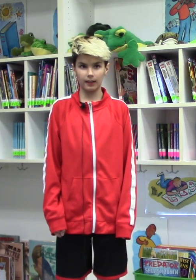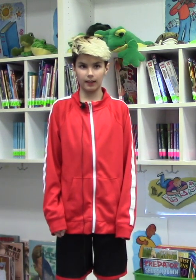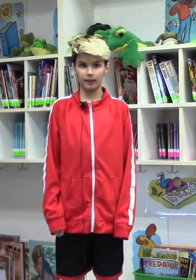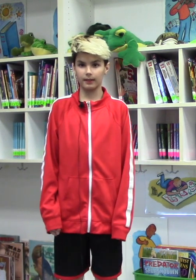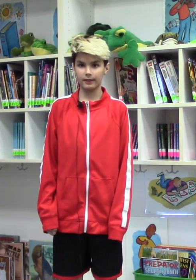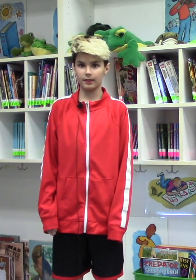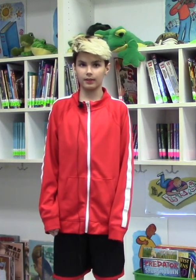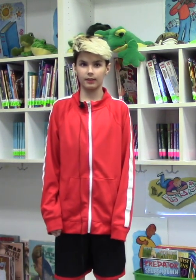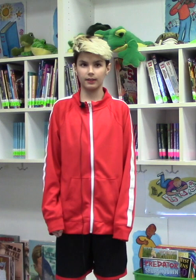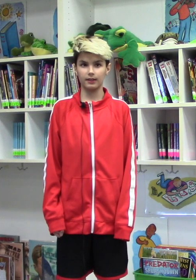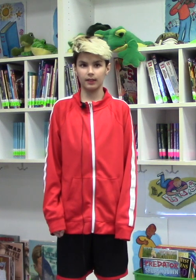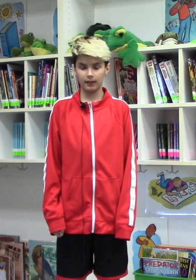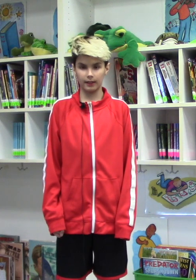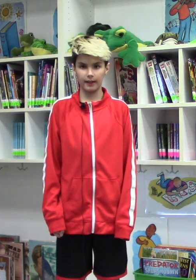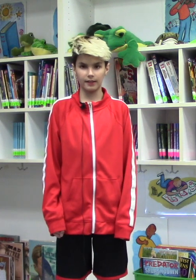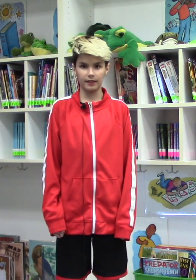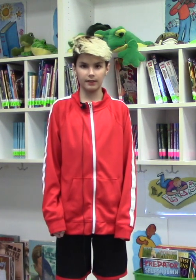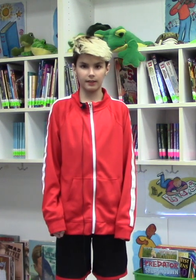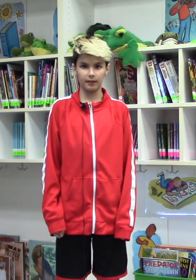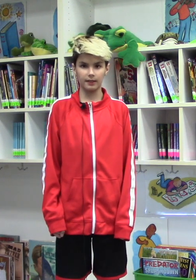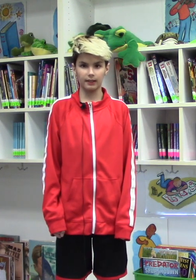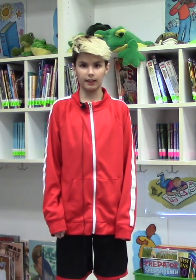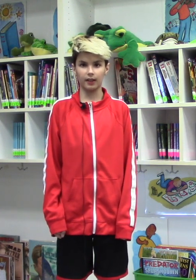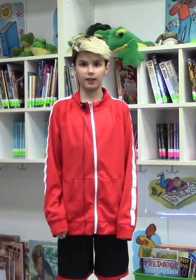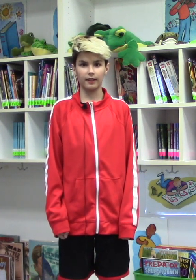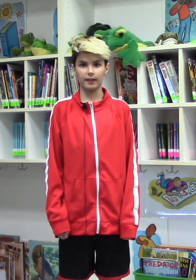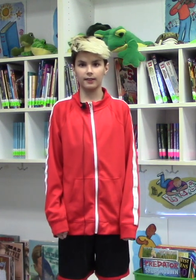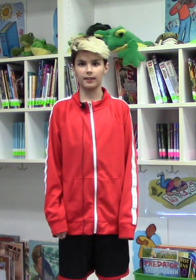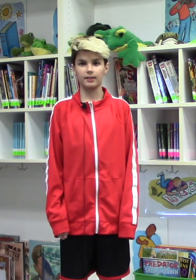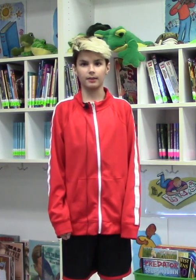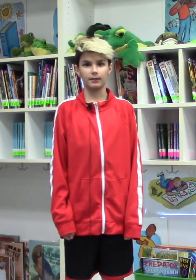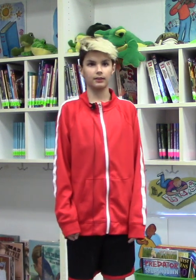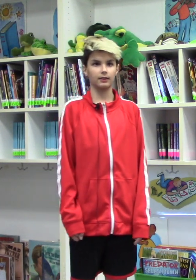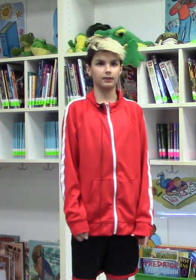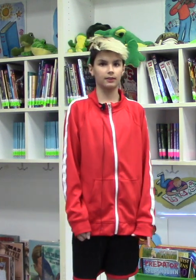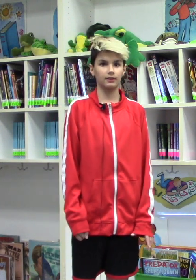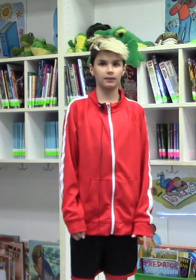that teaches DHH students and non-DHH students.